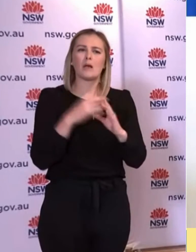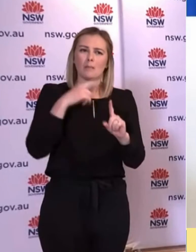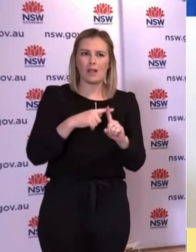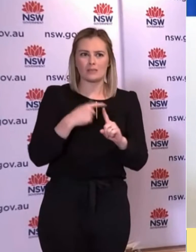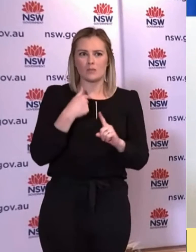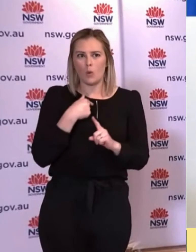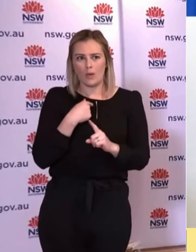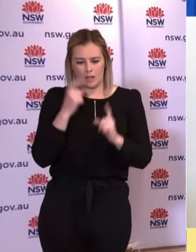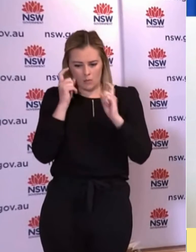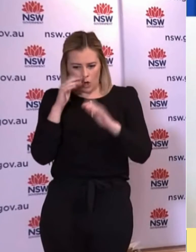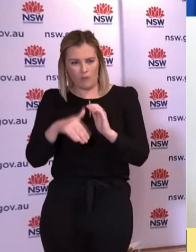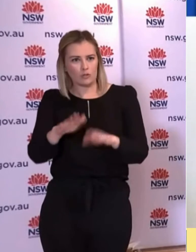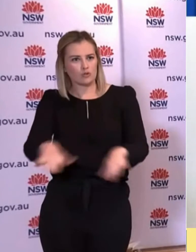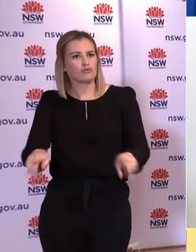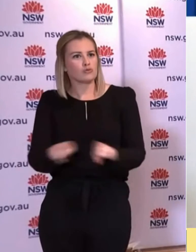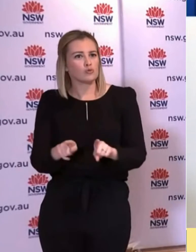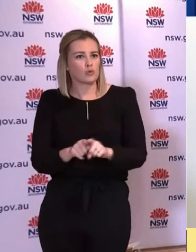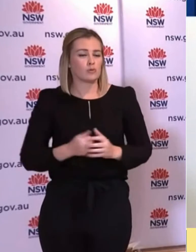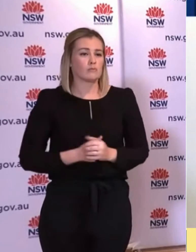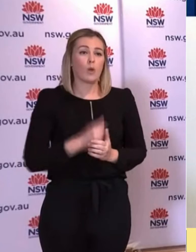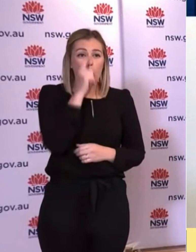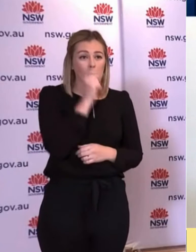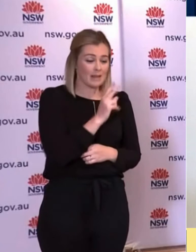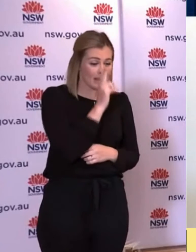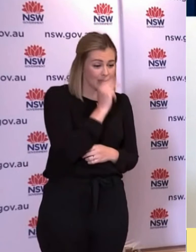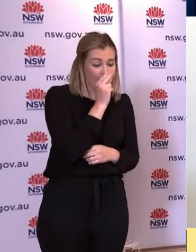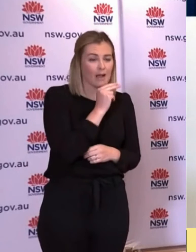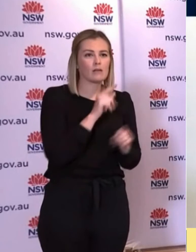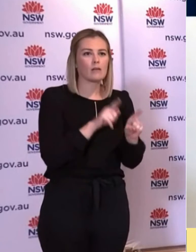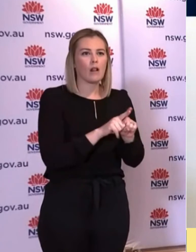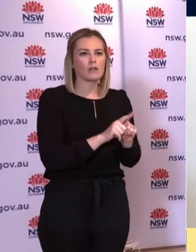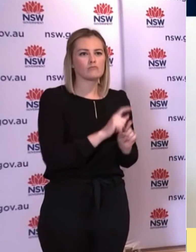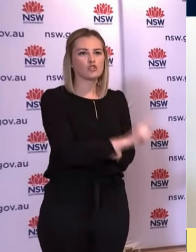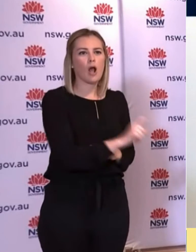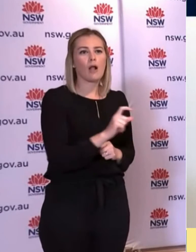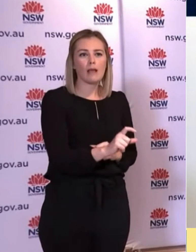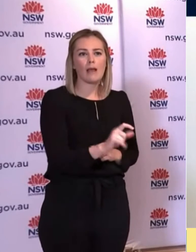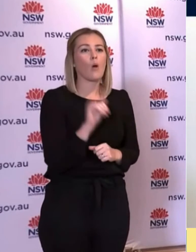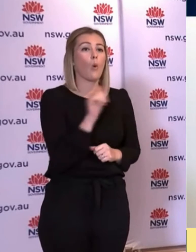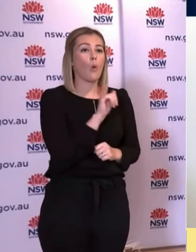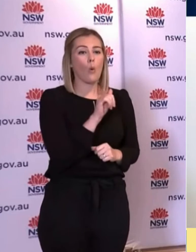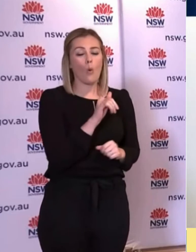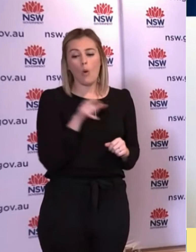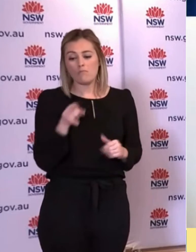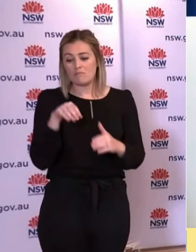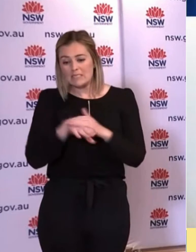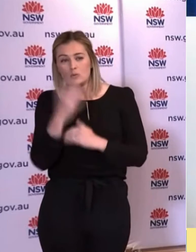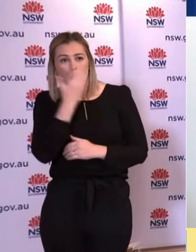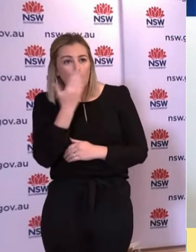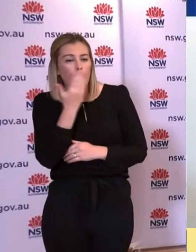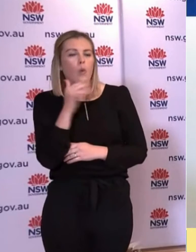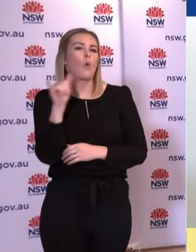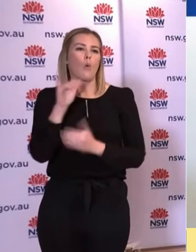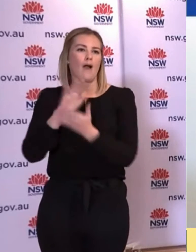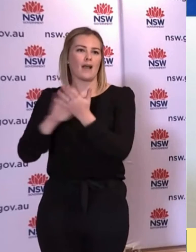ages, whether that be young children in early childcare or those attempting to sit their HSC. As the